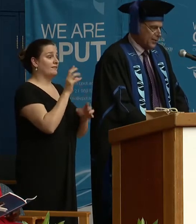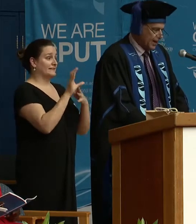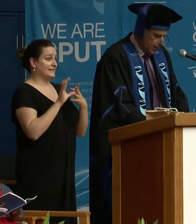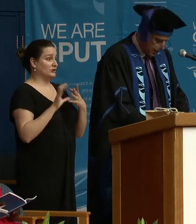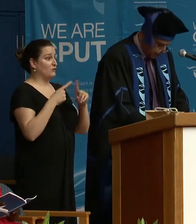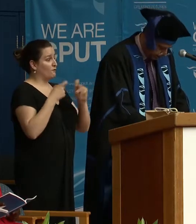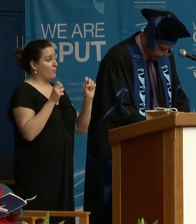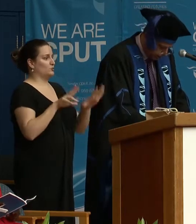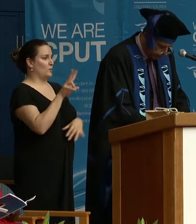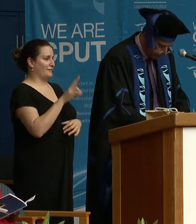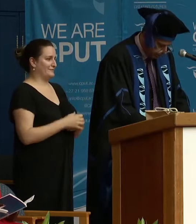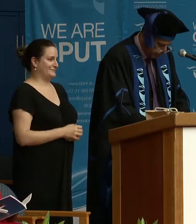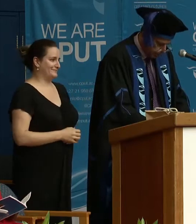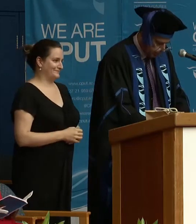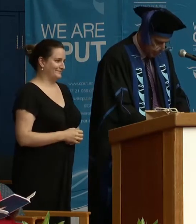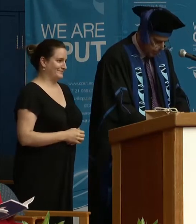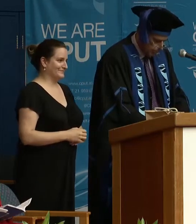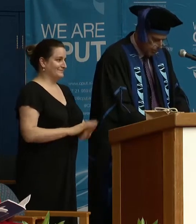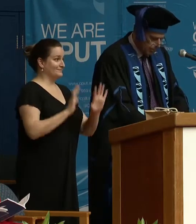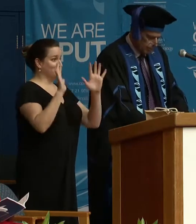12 subjects.